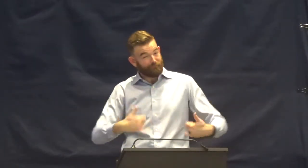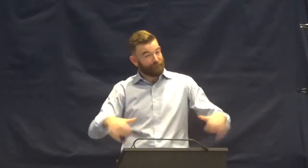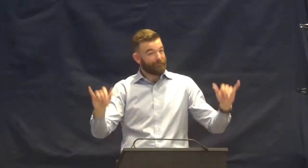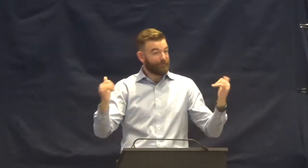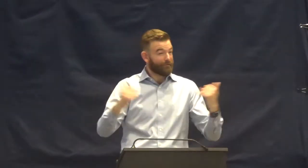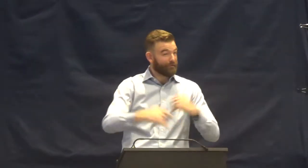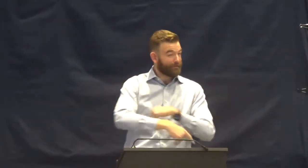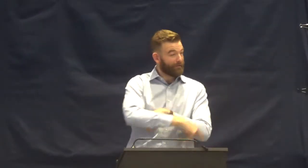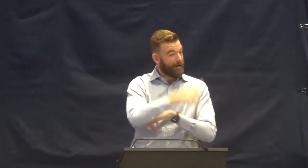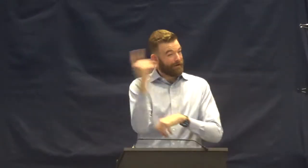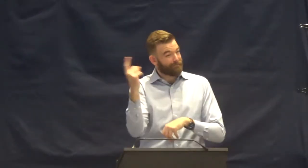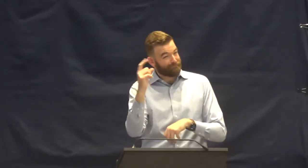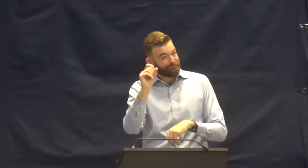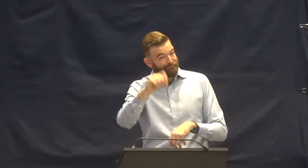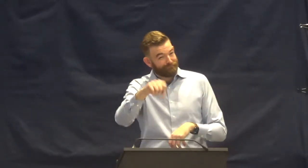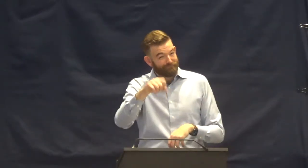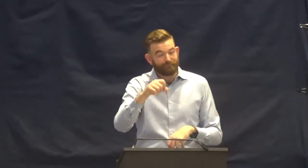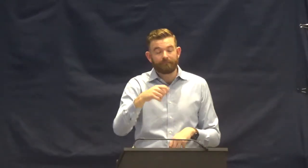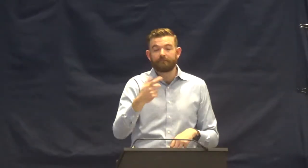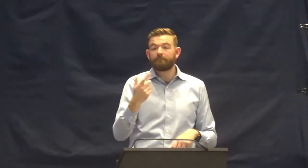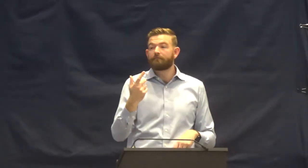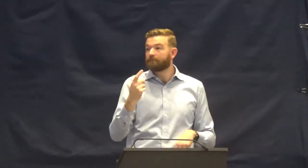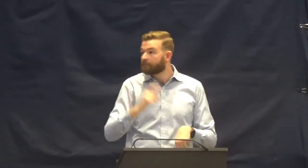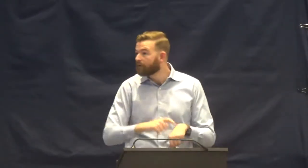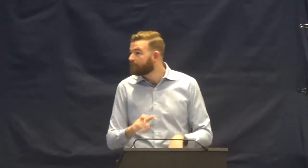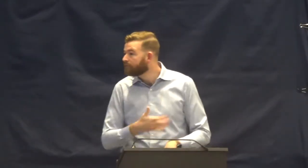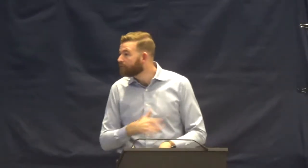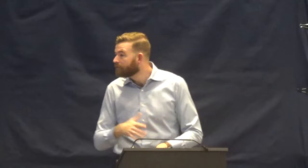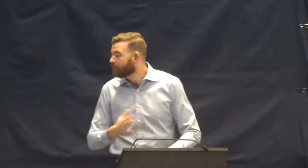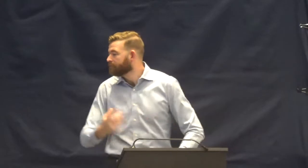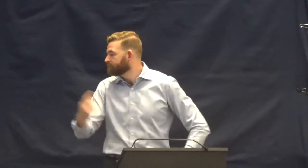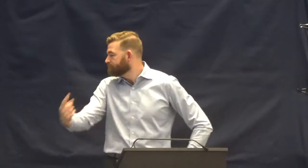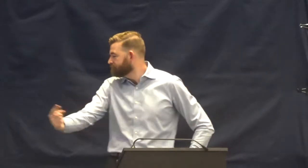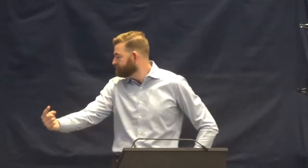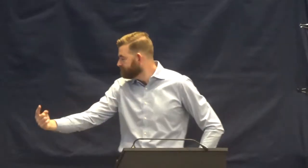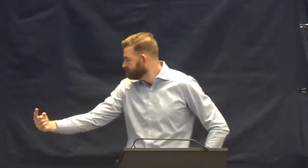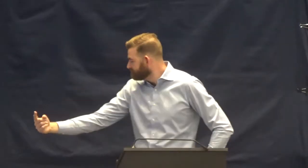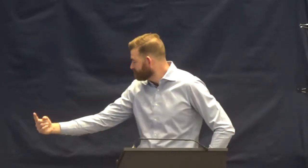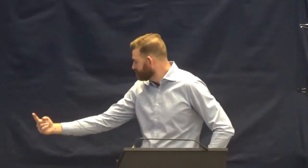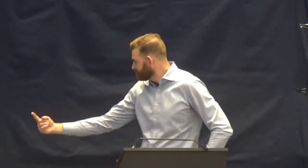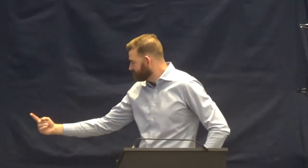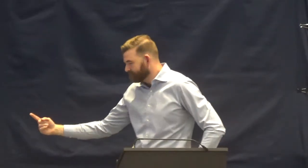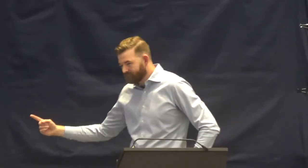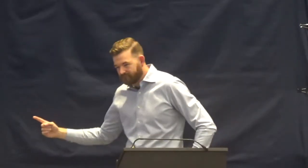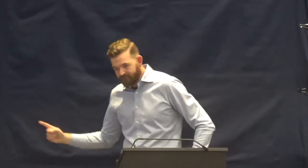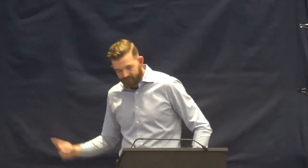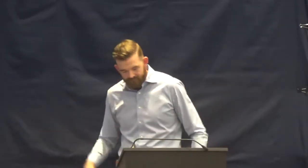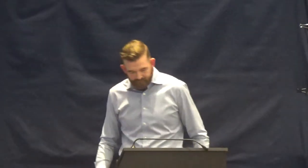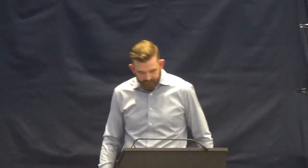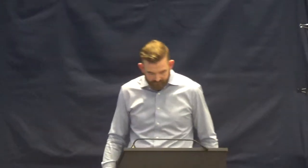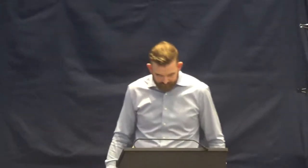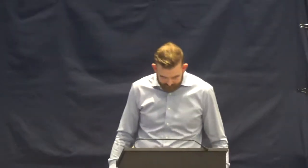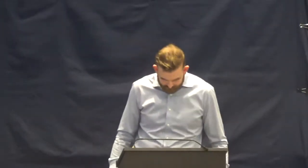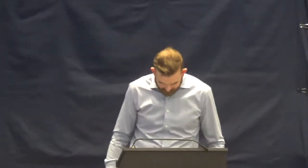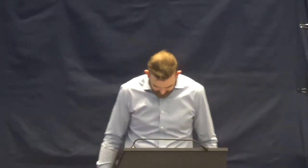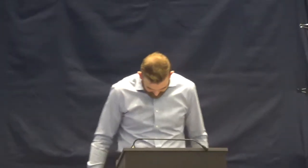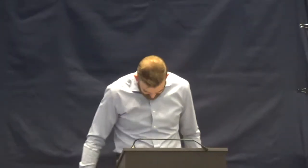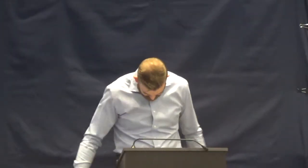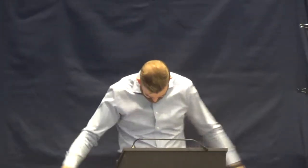to different churches, you know, and still today I go to a lot of different churches. When it's time to sing, you know, somebody will come up,